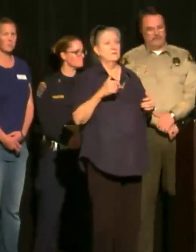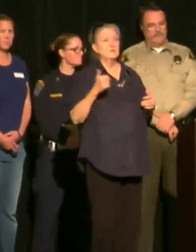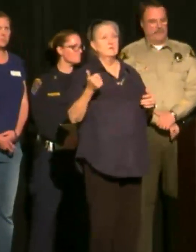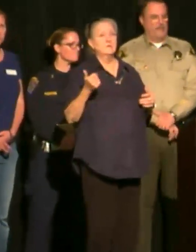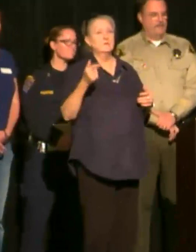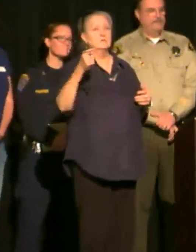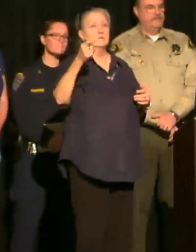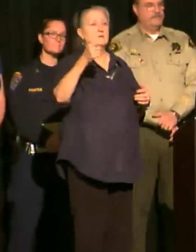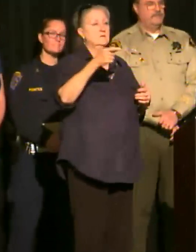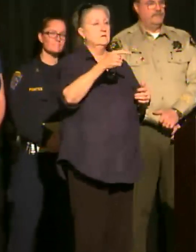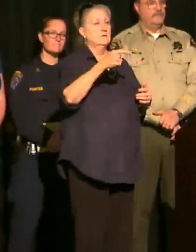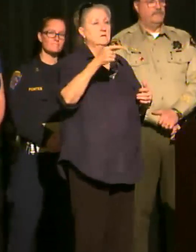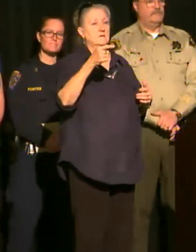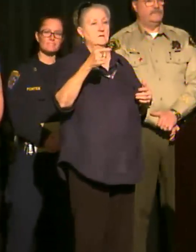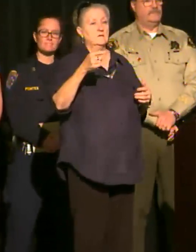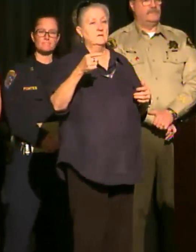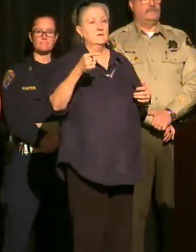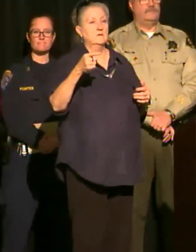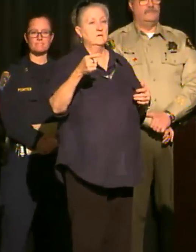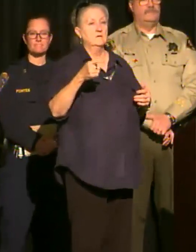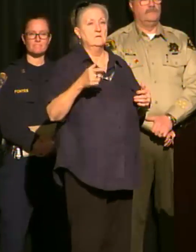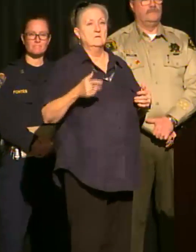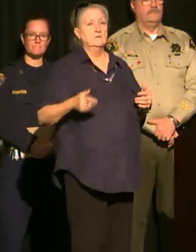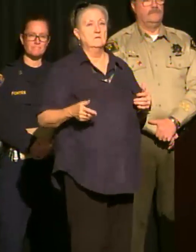Anybody else in the middle section?